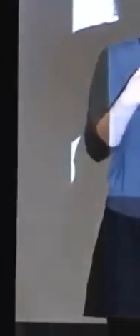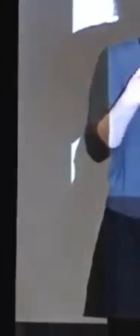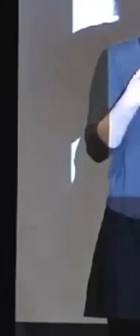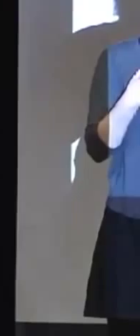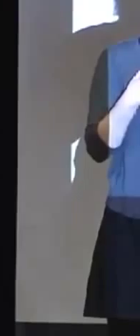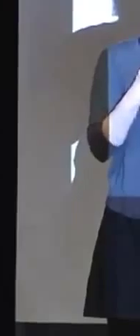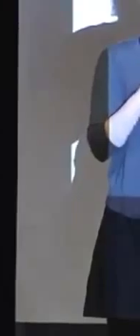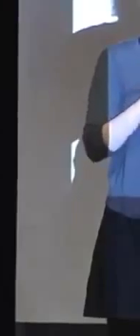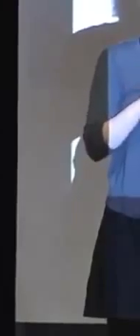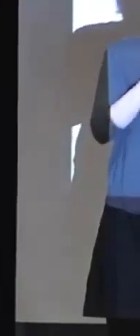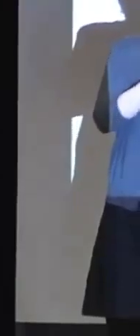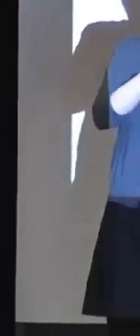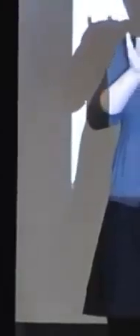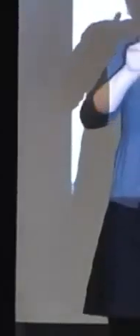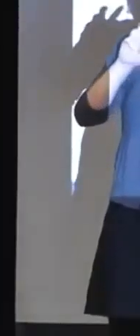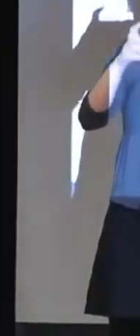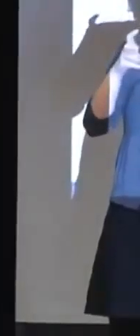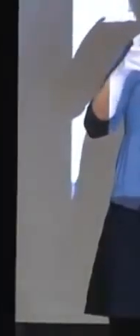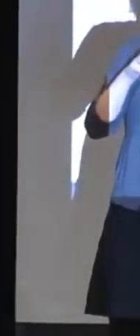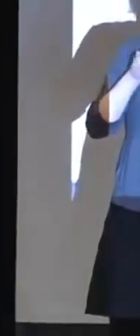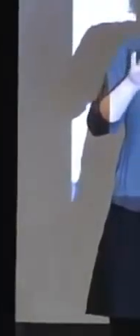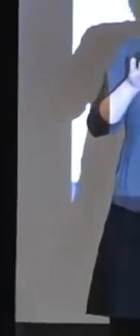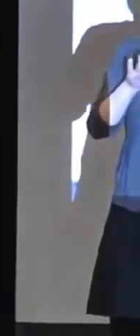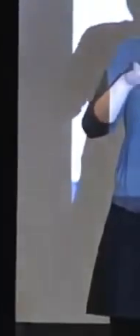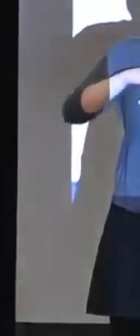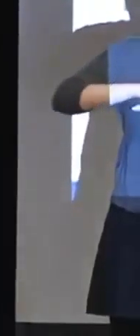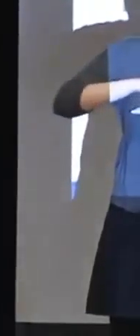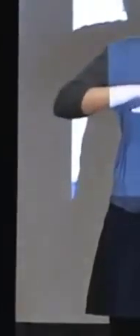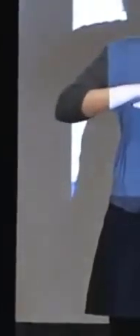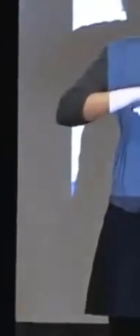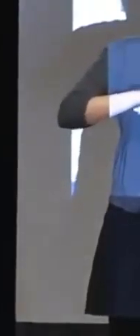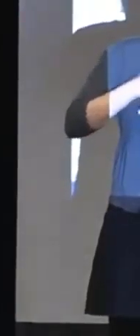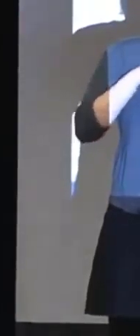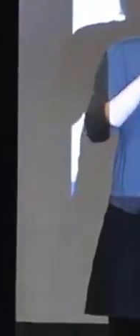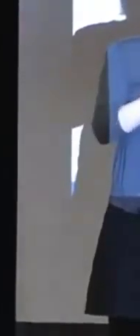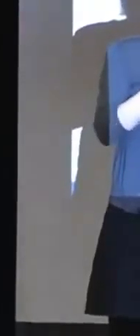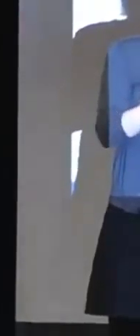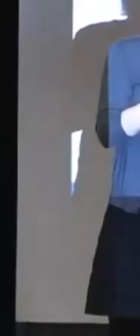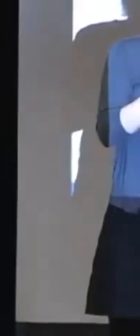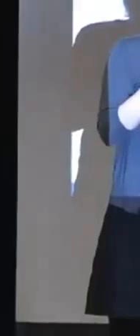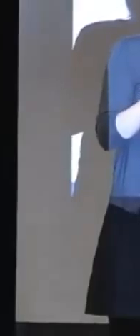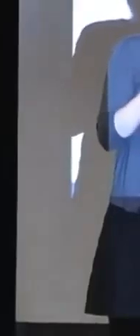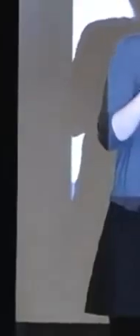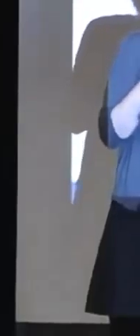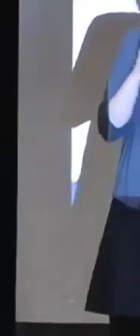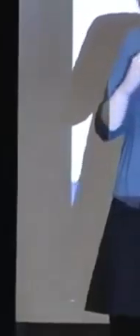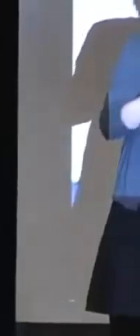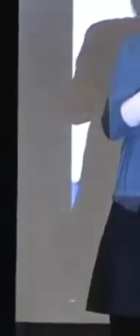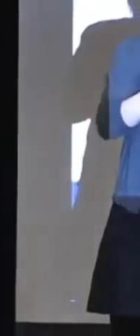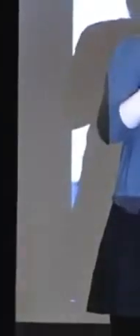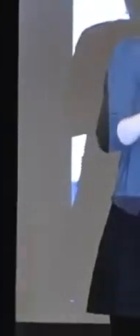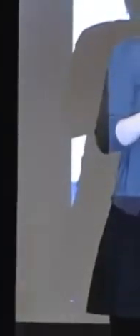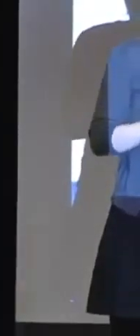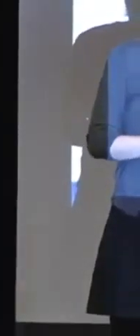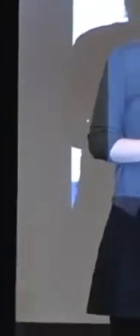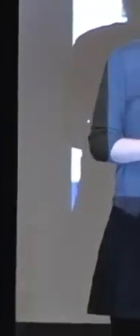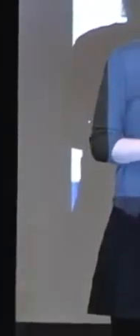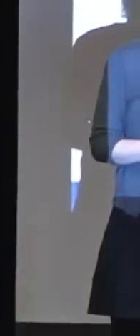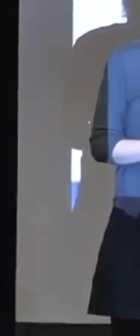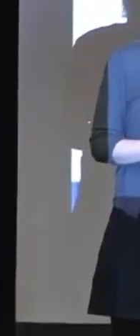blank topics in front of you on your tables, some sheets to pose those questions. So in just a moment, I